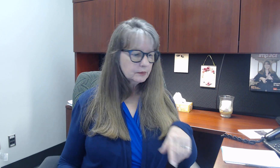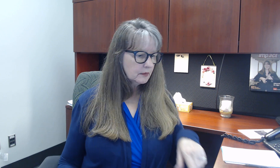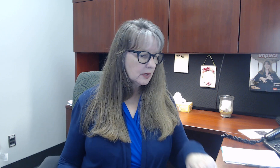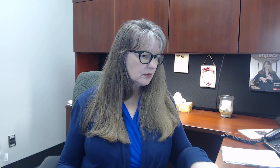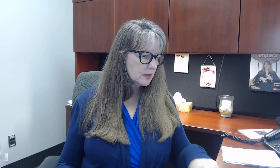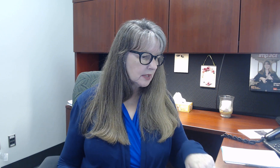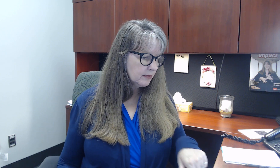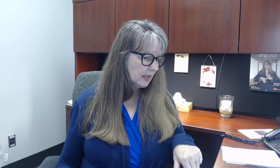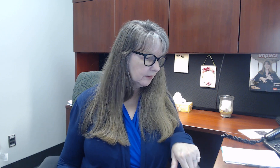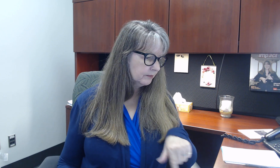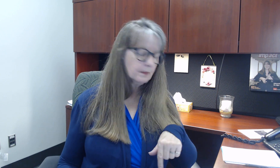So it's the same thing.